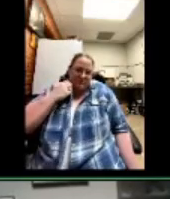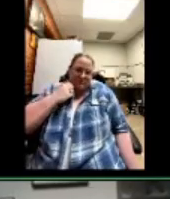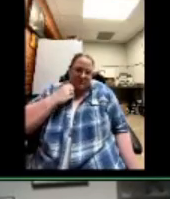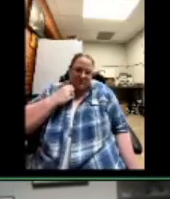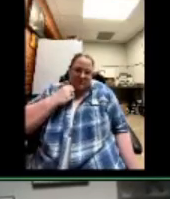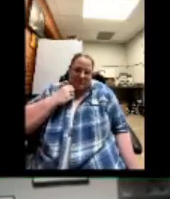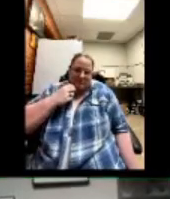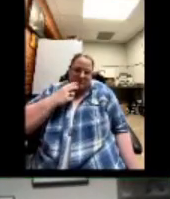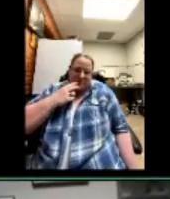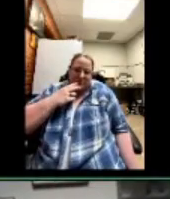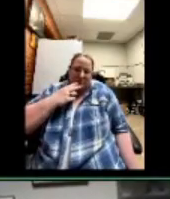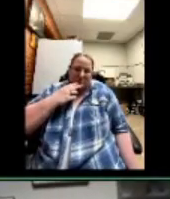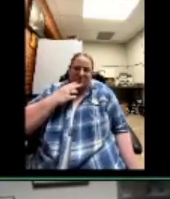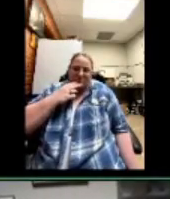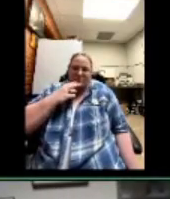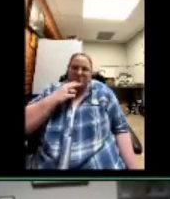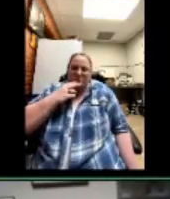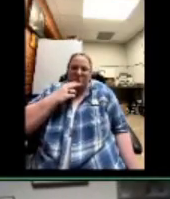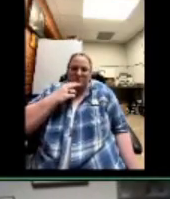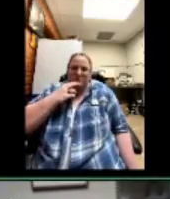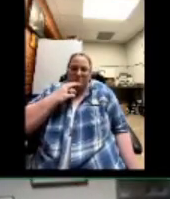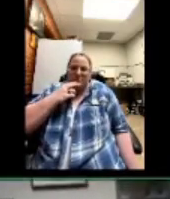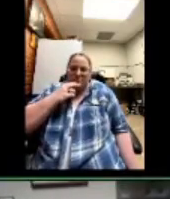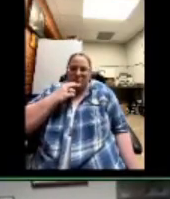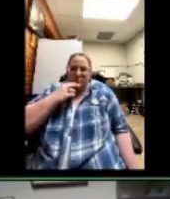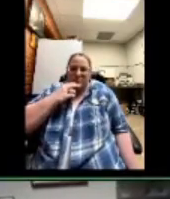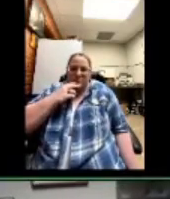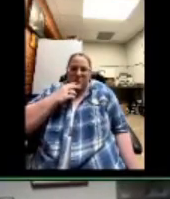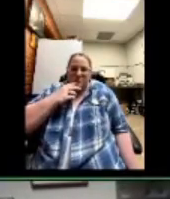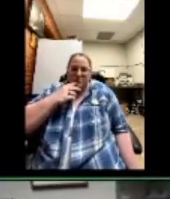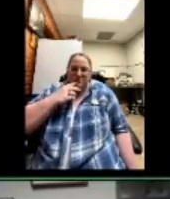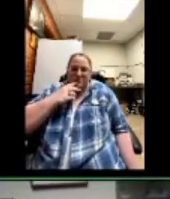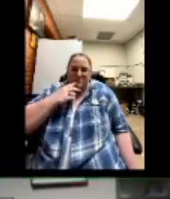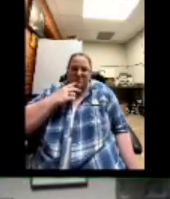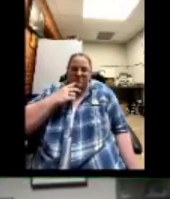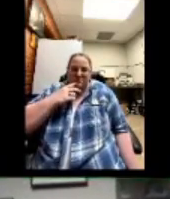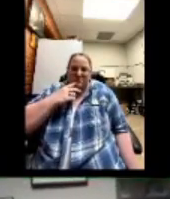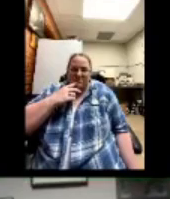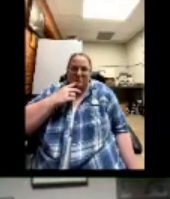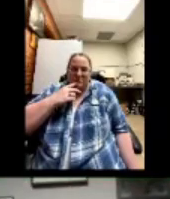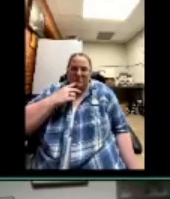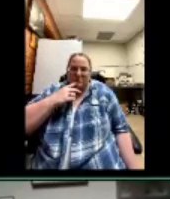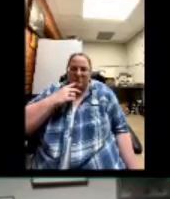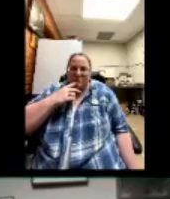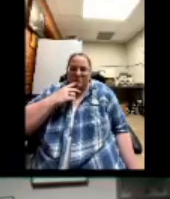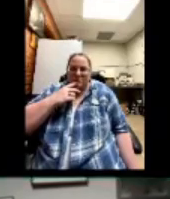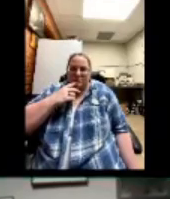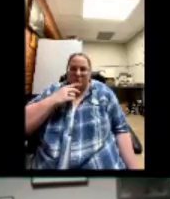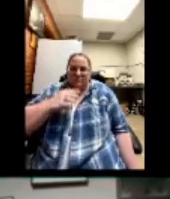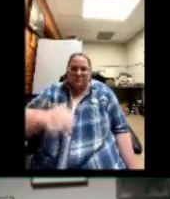art, science, whatever Yep. awards being given. Yep. The bare minimum is